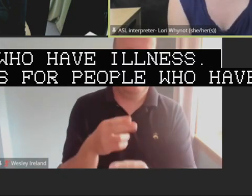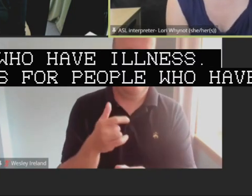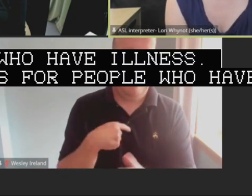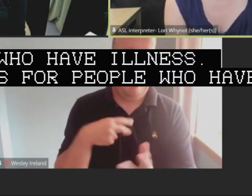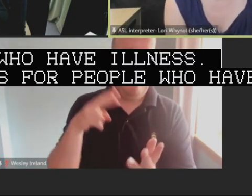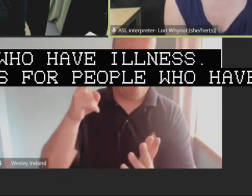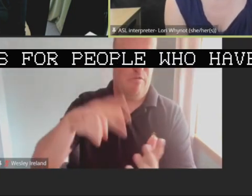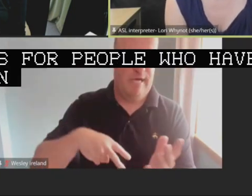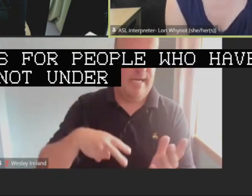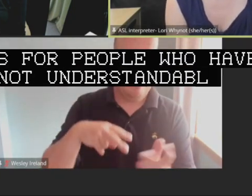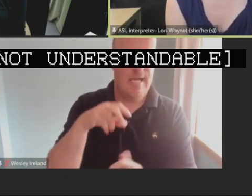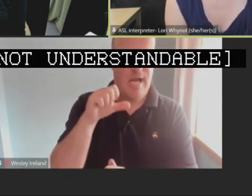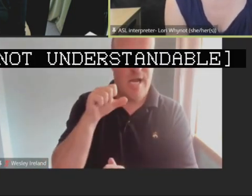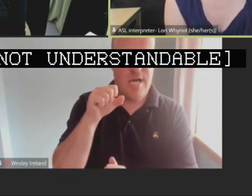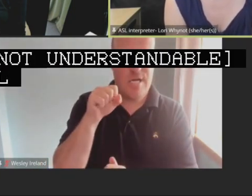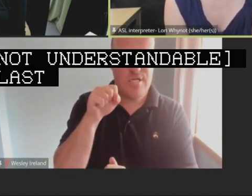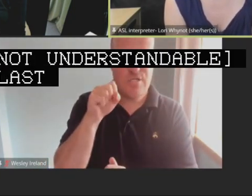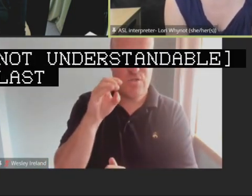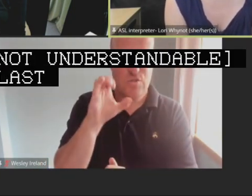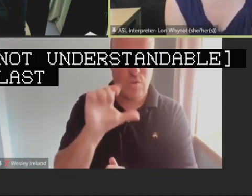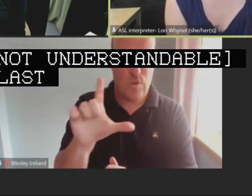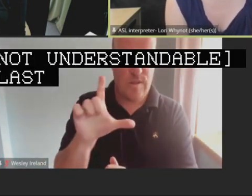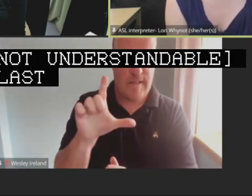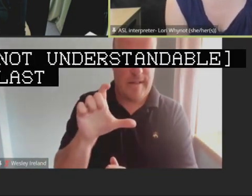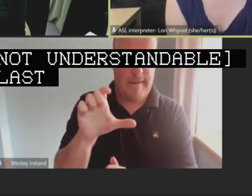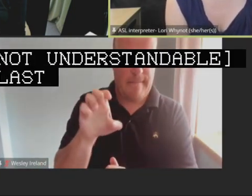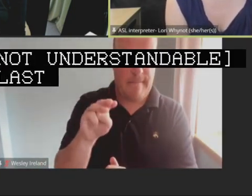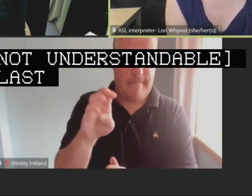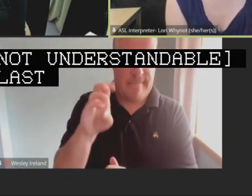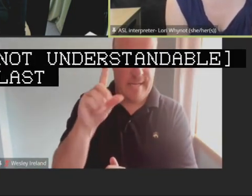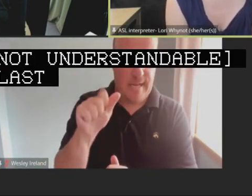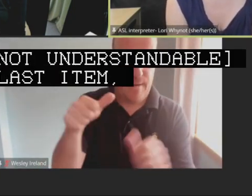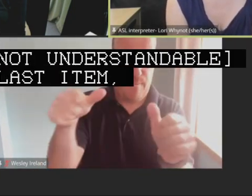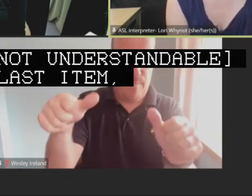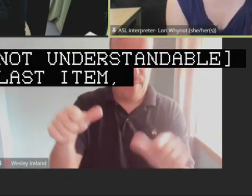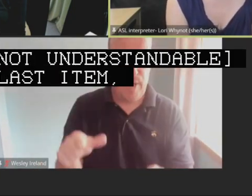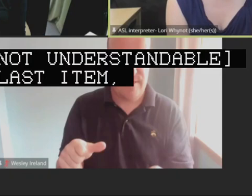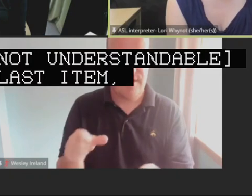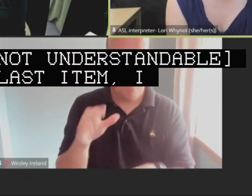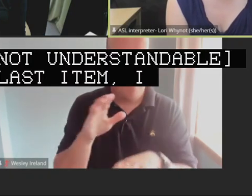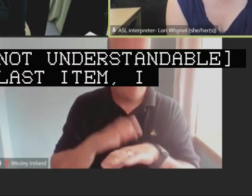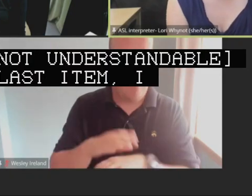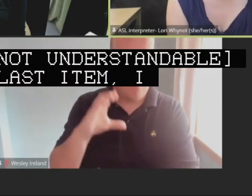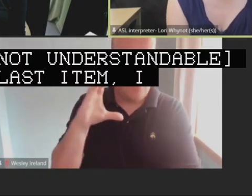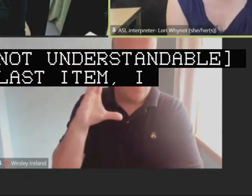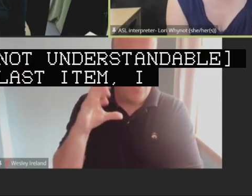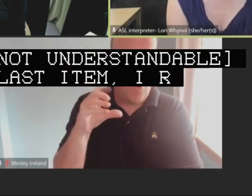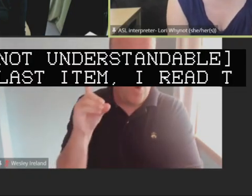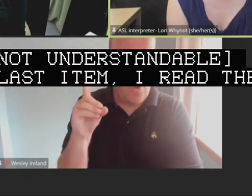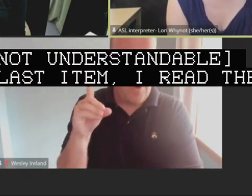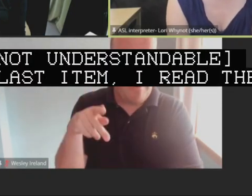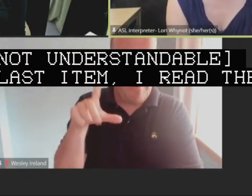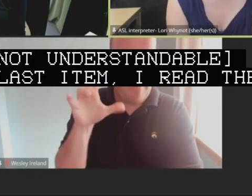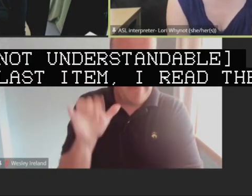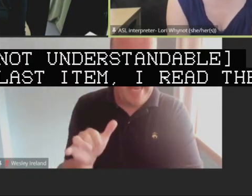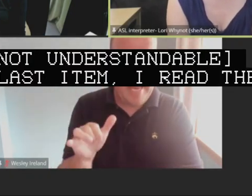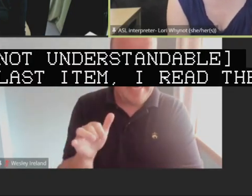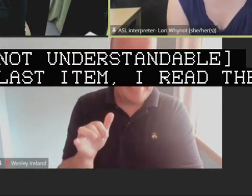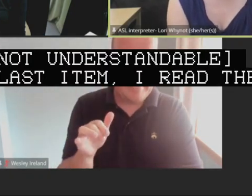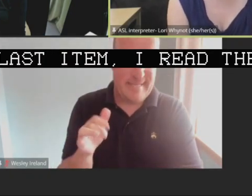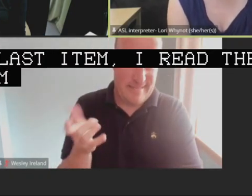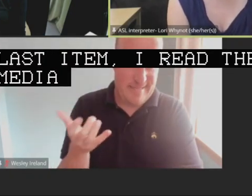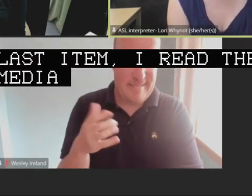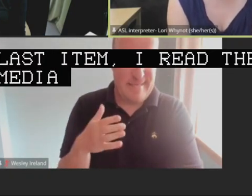last item is that I read the social media post on,